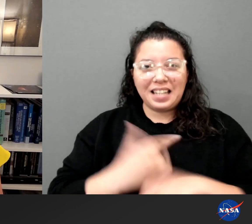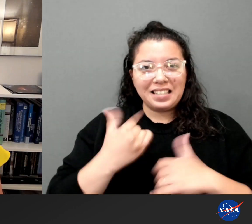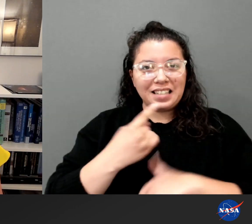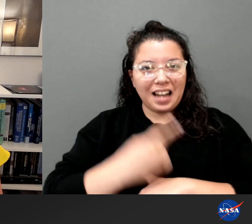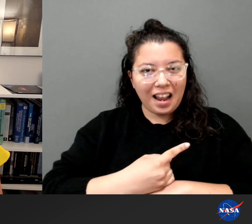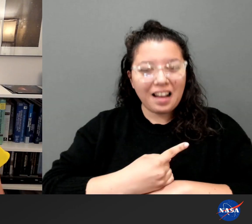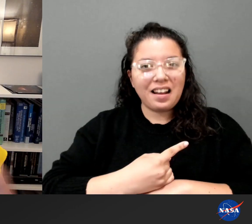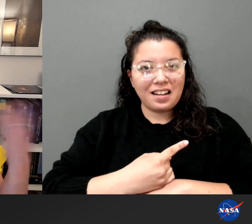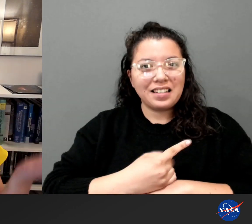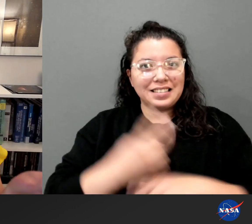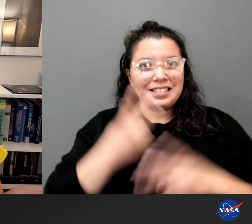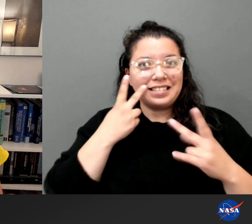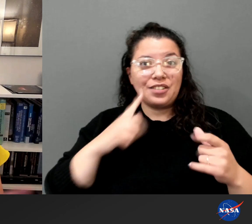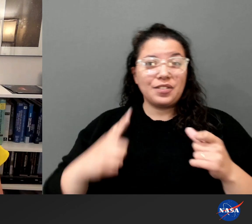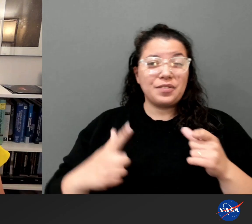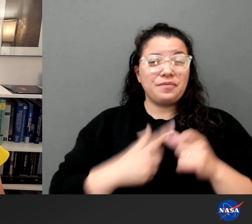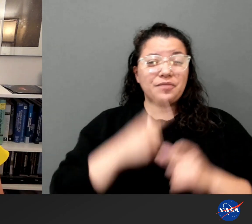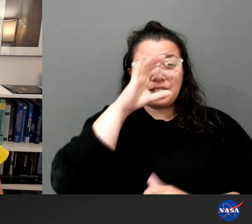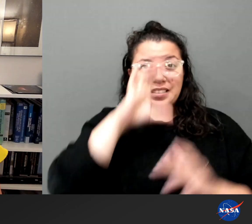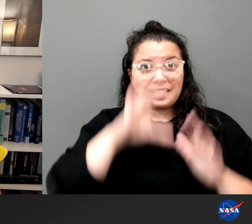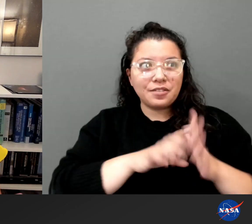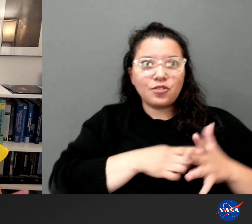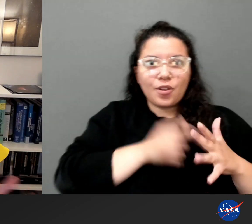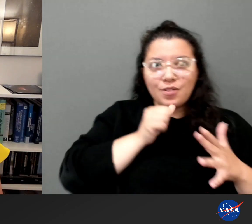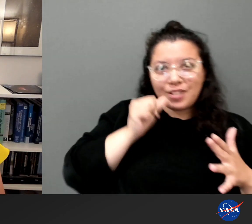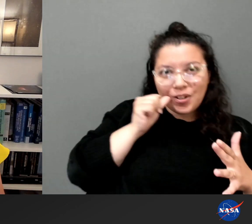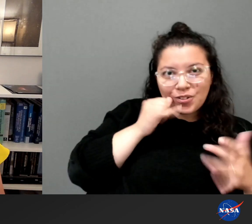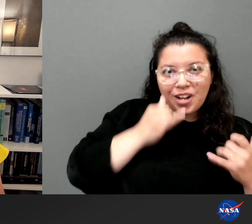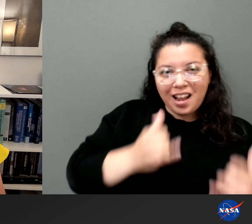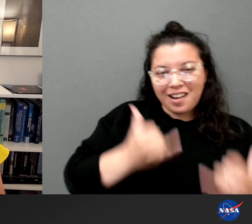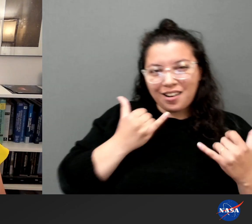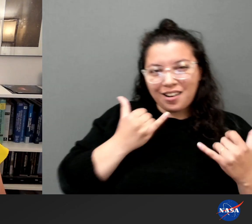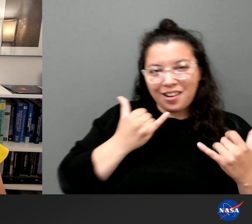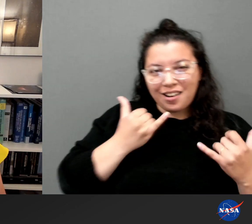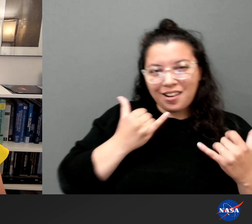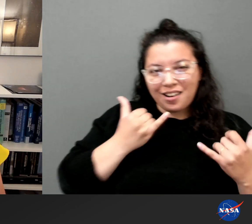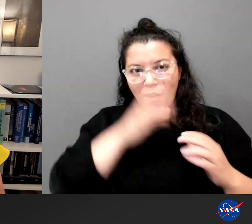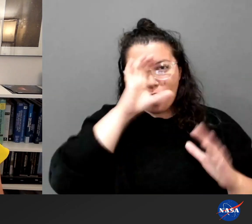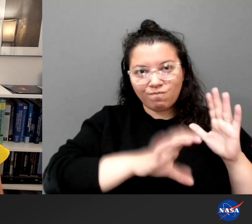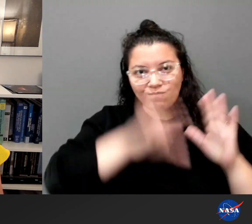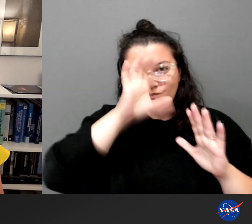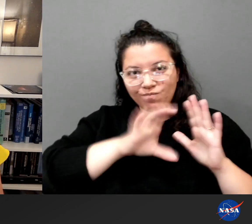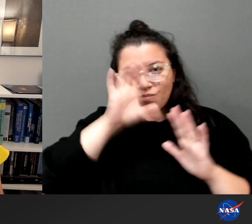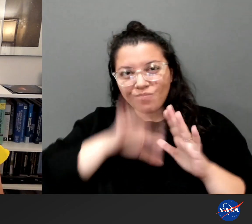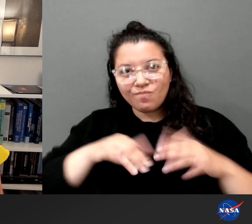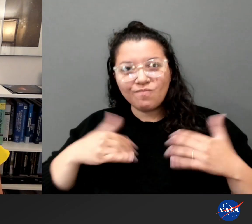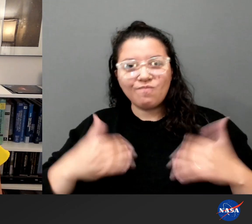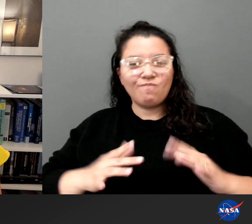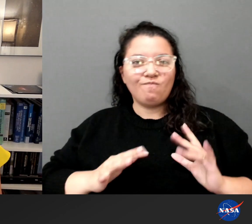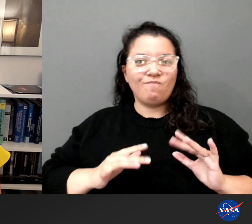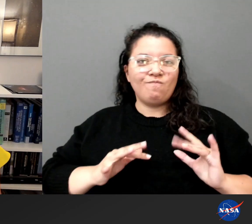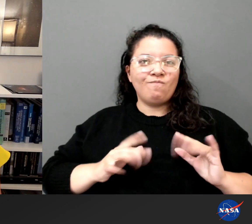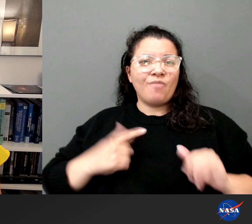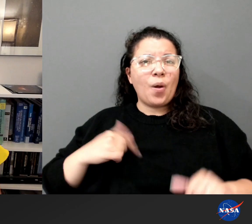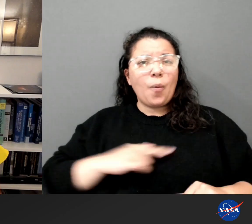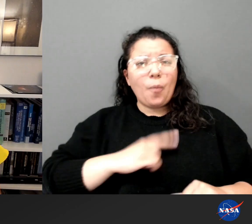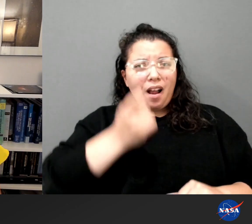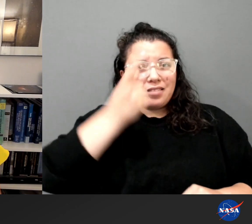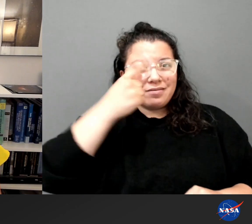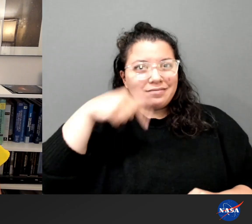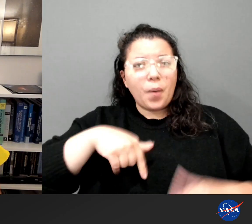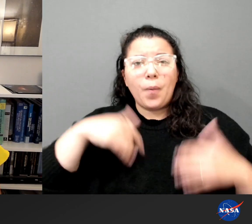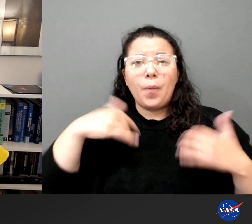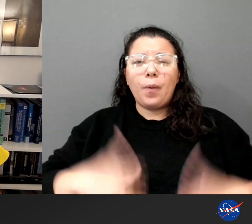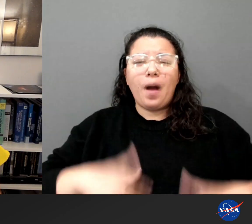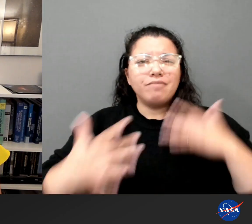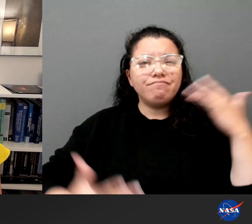first images starting yesterday and then today. And we know that it's been really, truly exciting for the